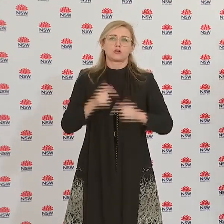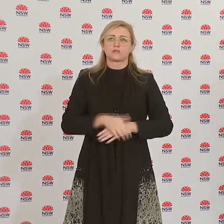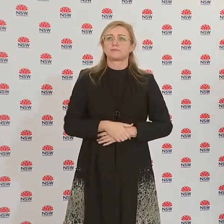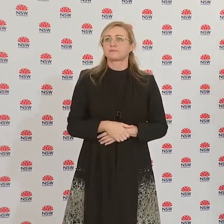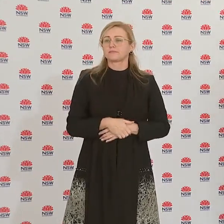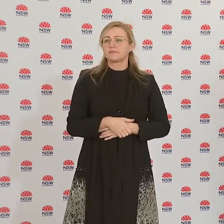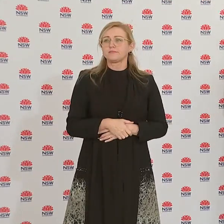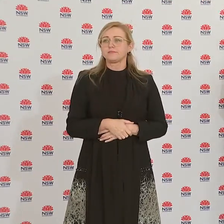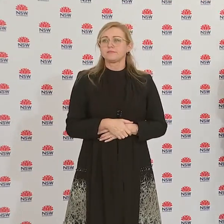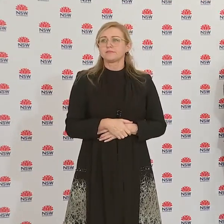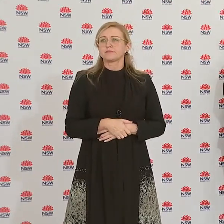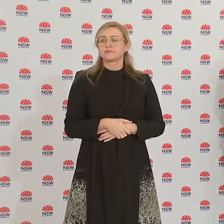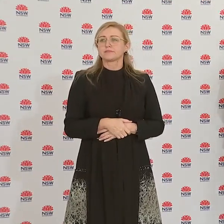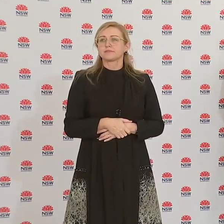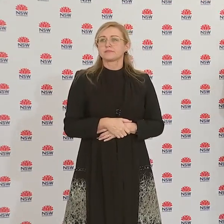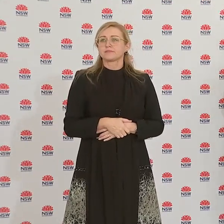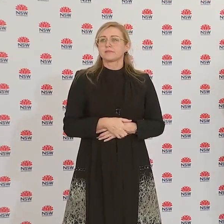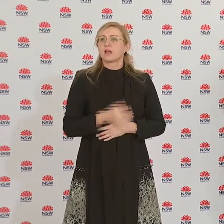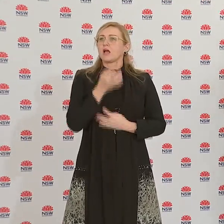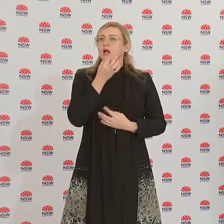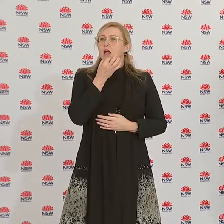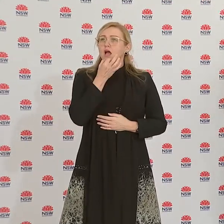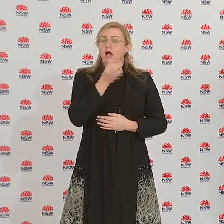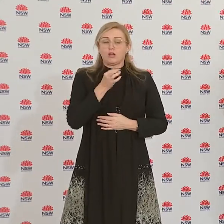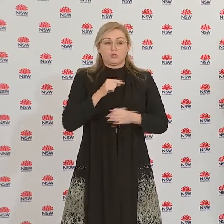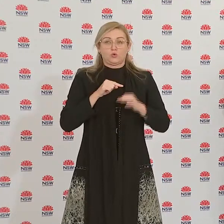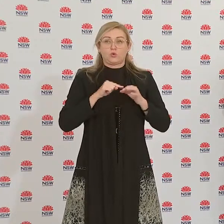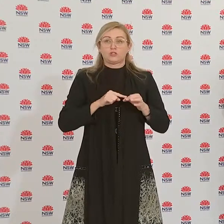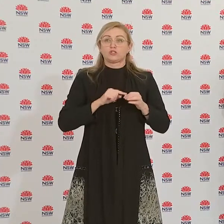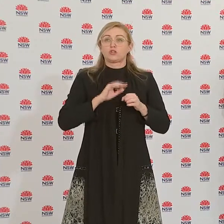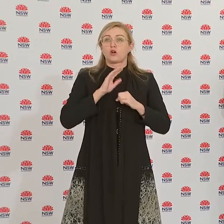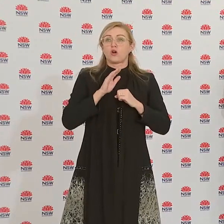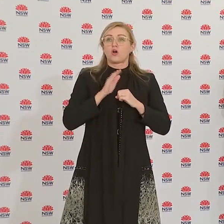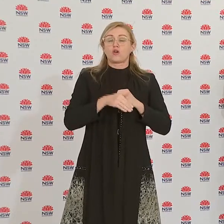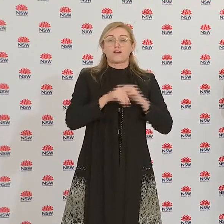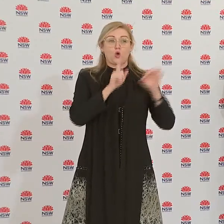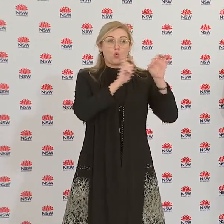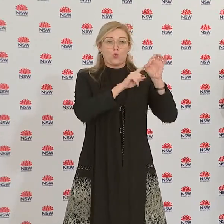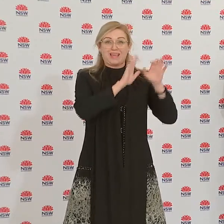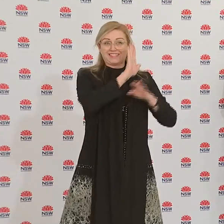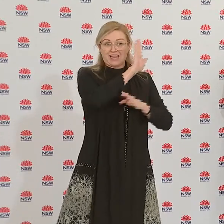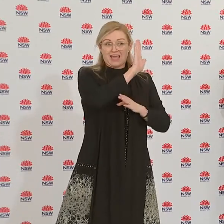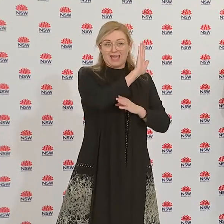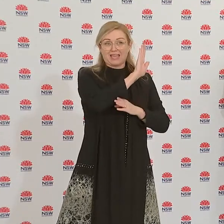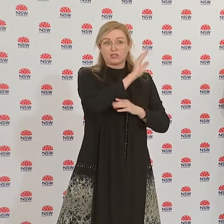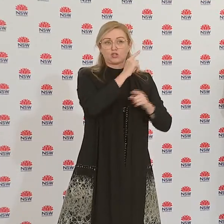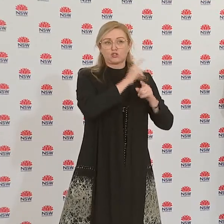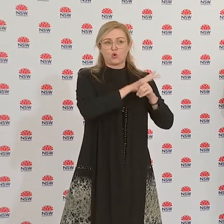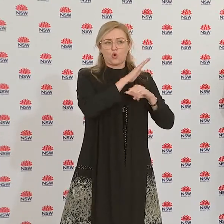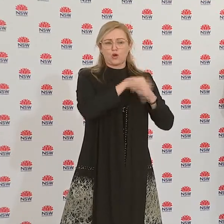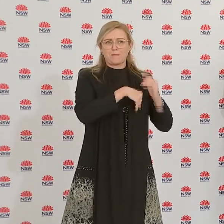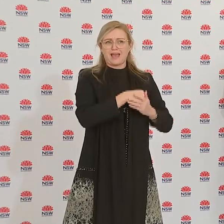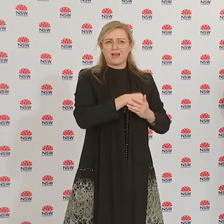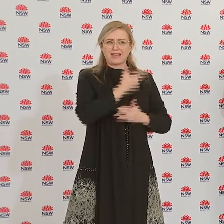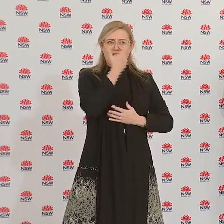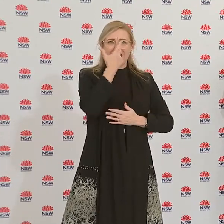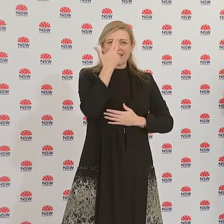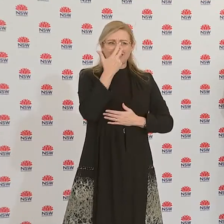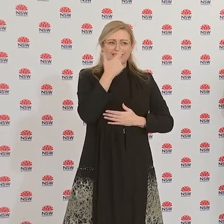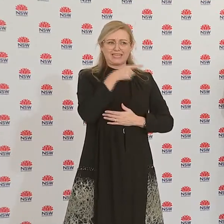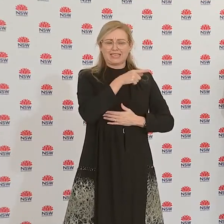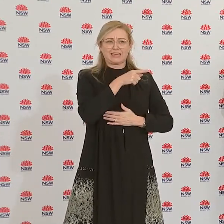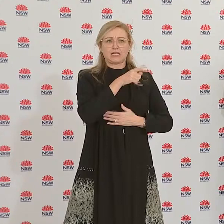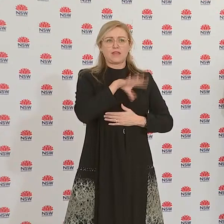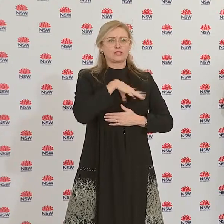Sorry, the Queensland Chief Medical Officer has again said today that she doesn't want 18-year-olds having AstraZeneca. Is that your